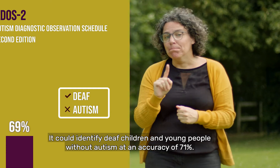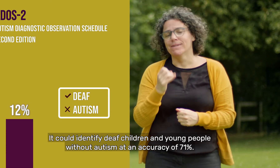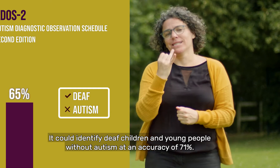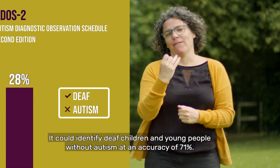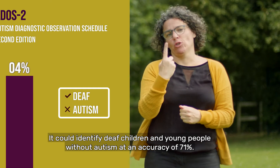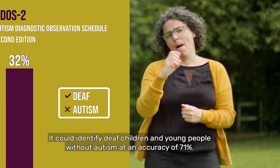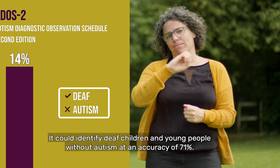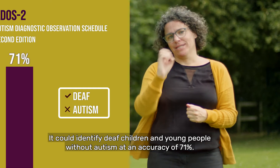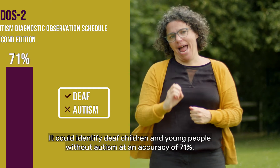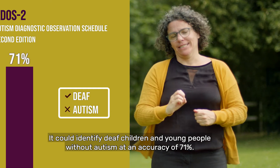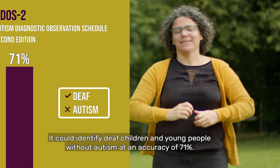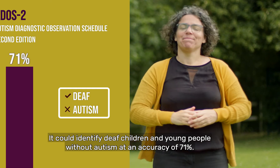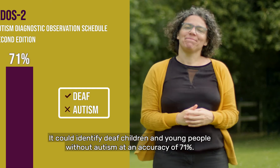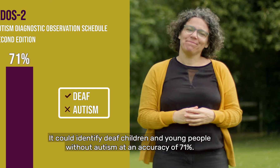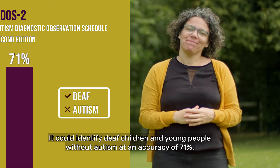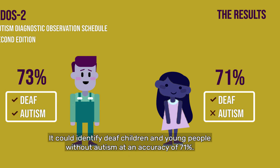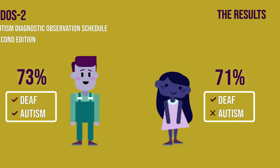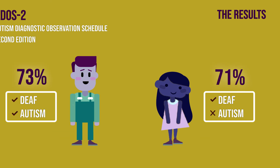an accuracy of 71%.